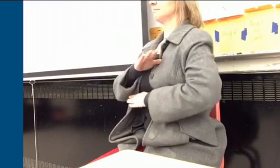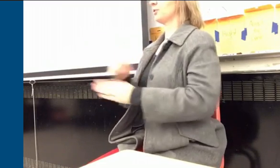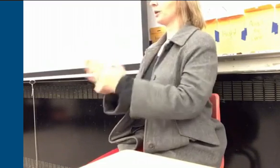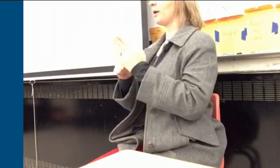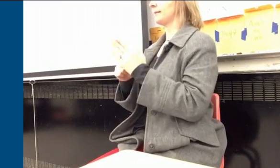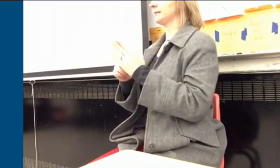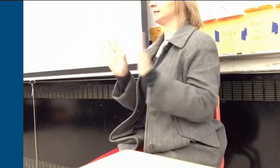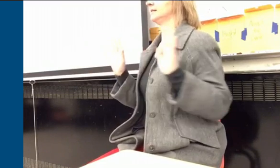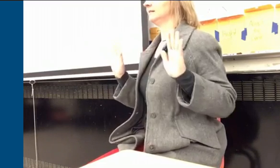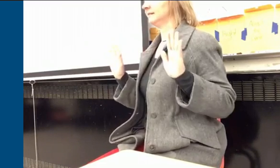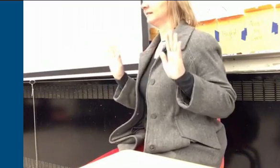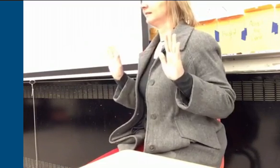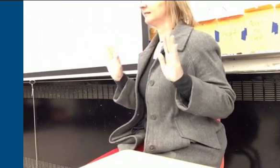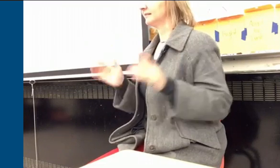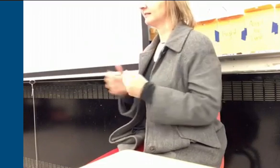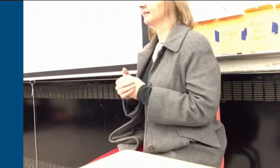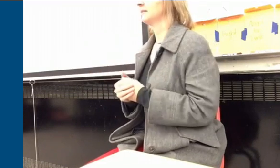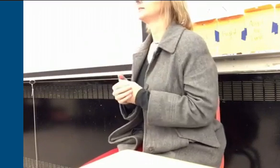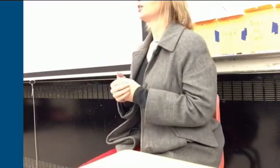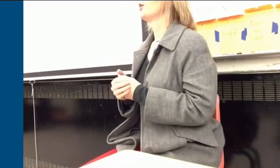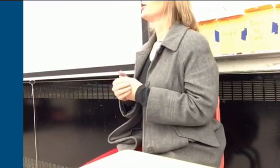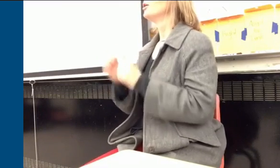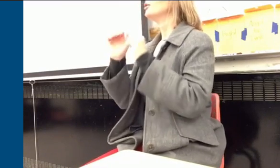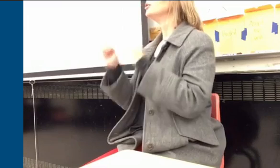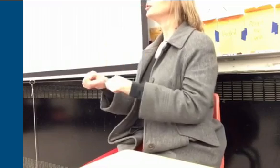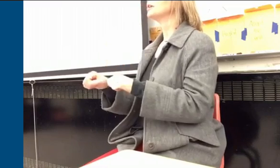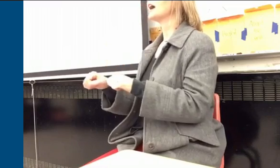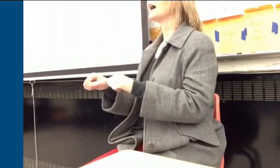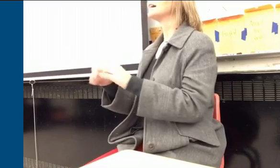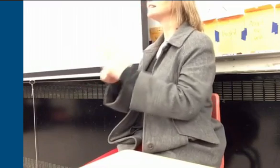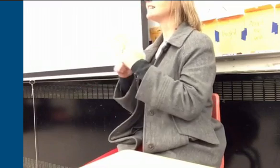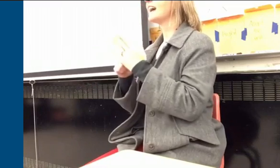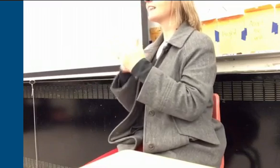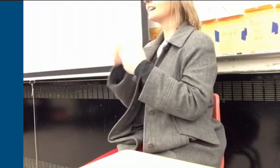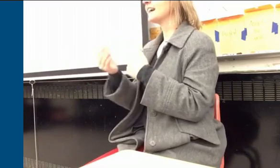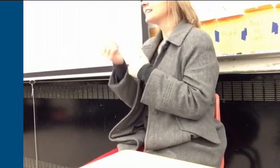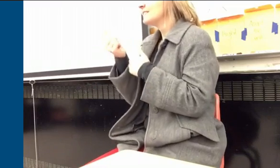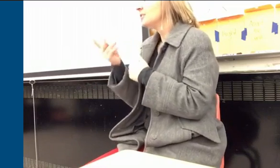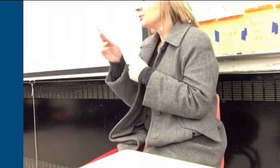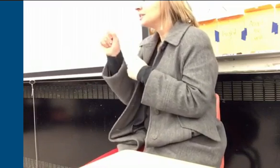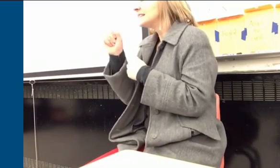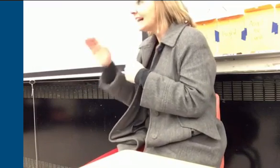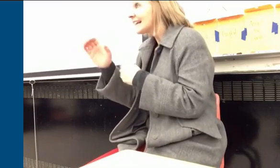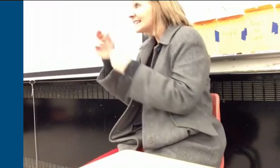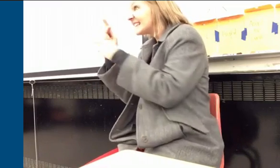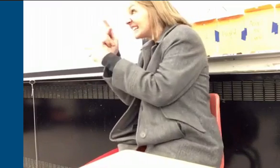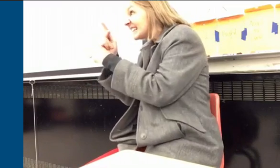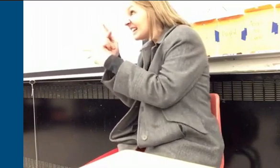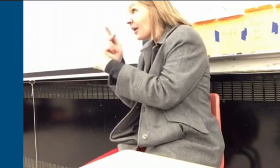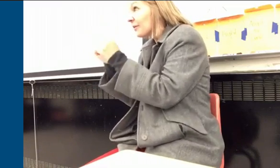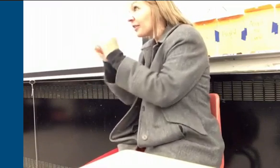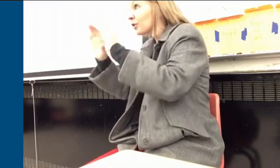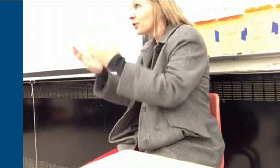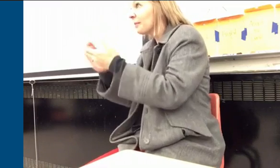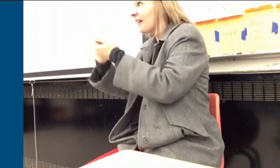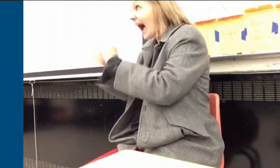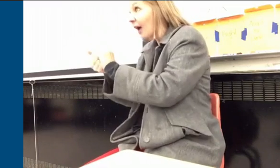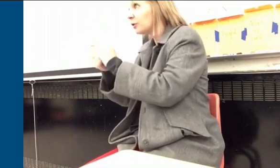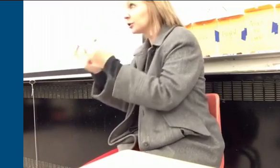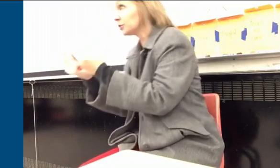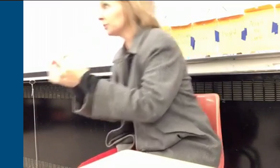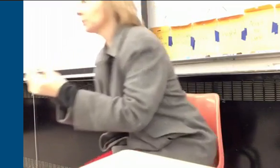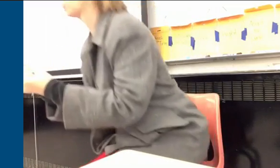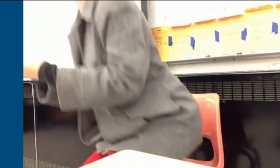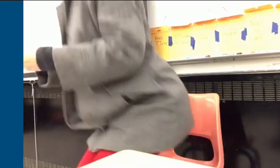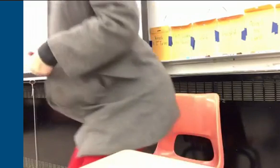the tires have to Okay, be attached to the you can spend the next couple of seconds strategizing with your group of how you want to do